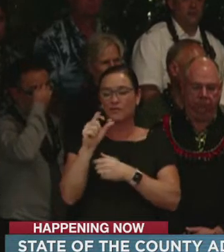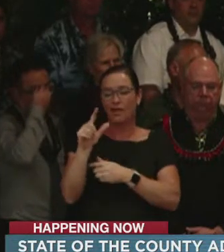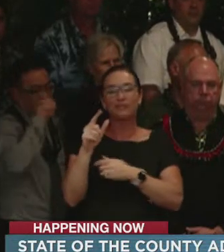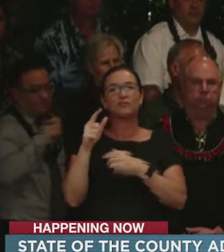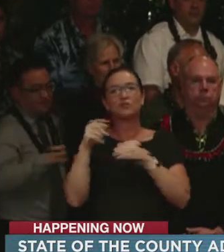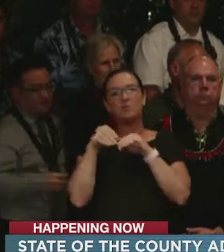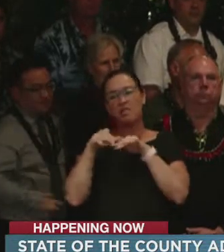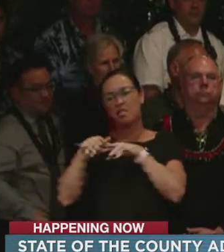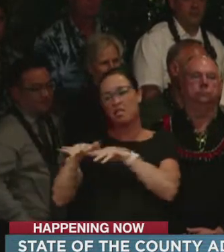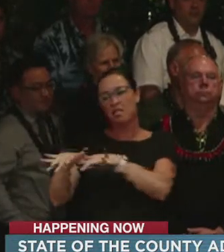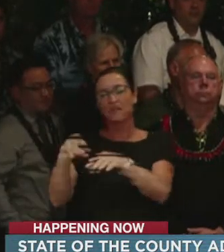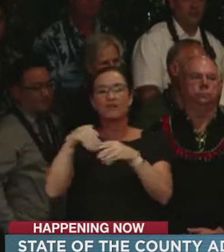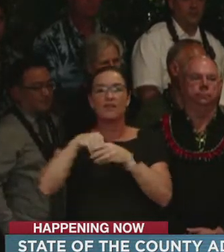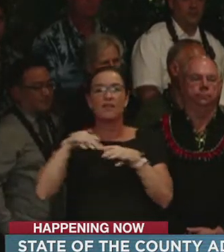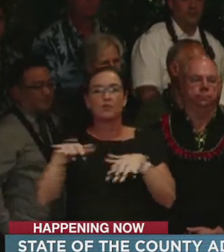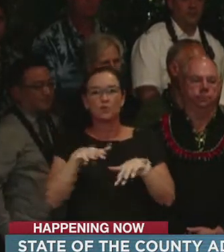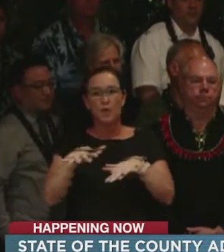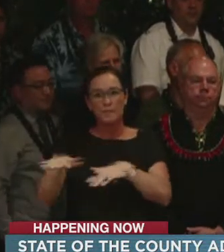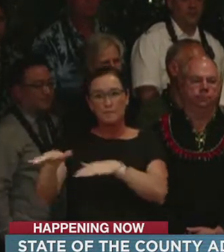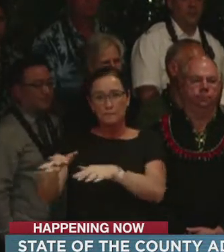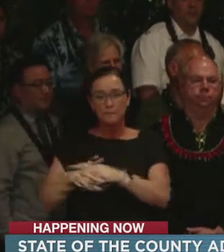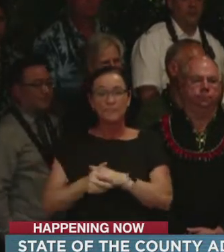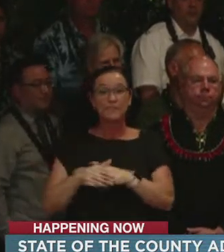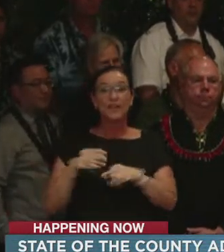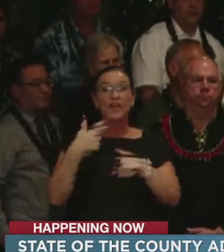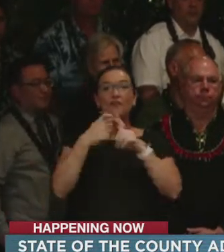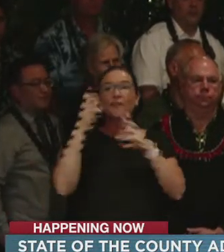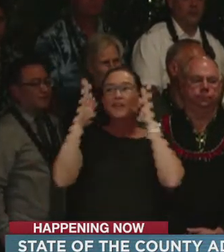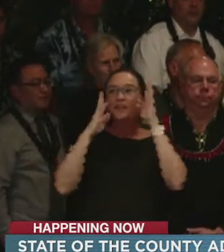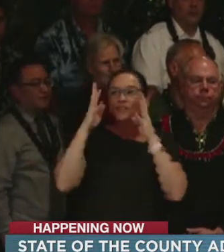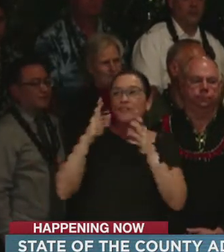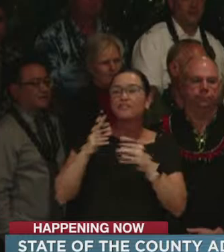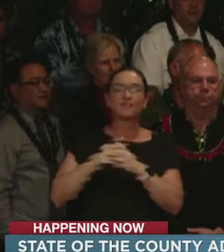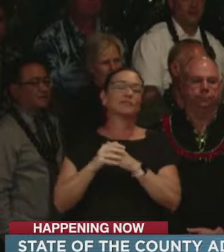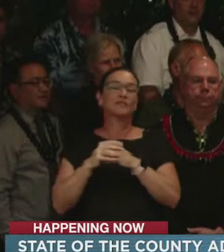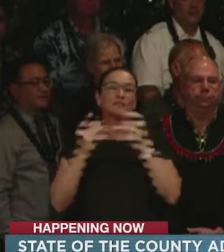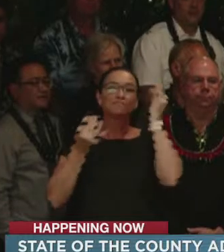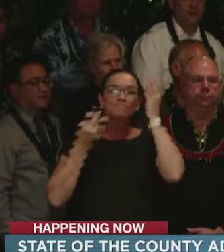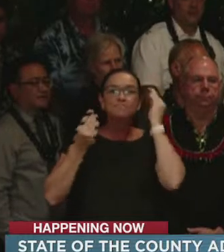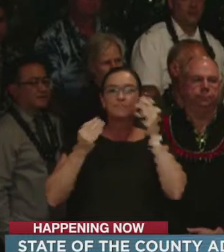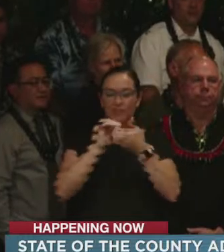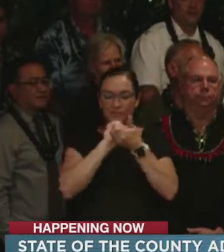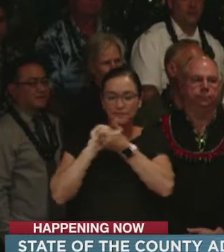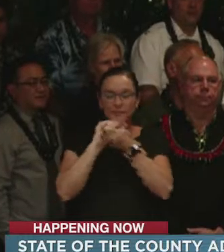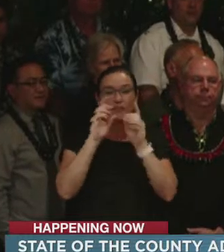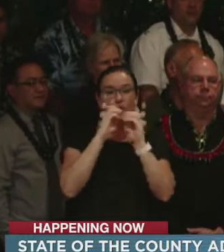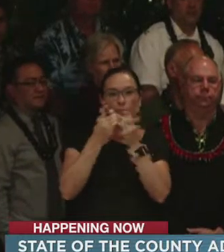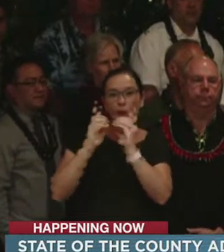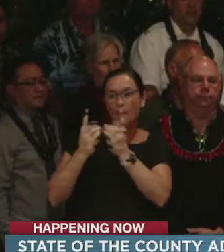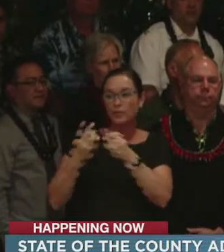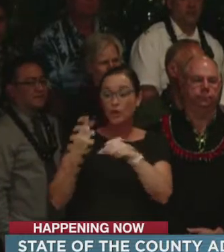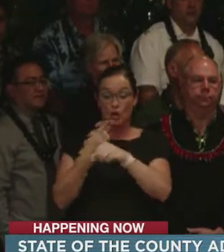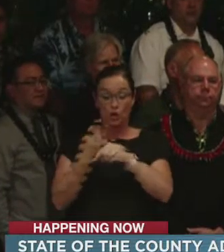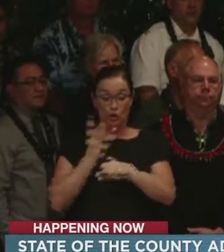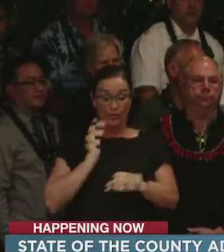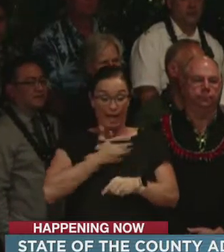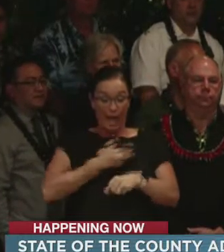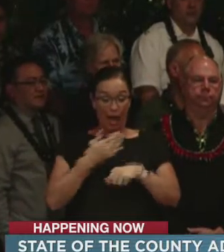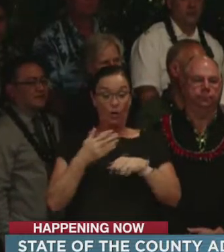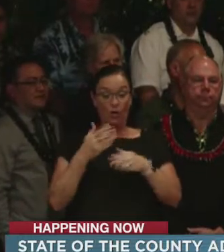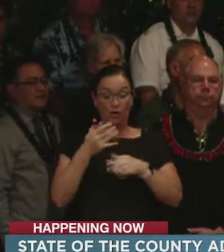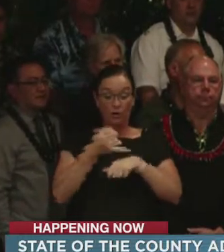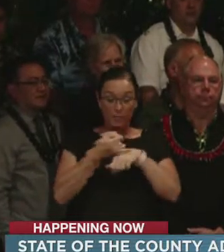into our streams. However, through the innovative thinking, collaboration between departments, using on-island supplies, and